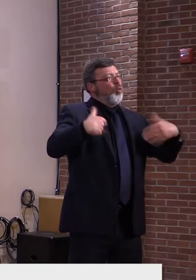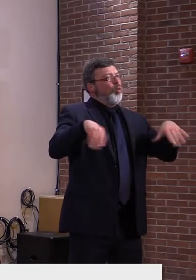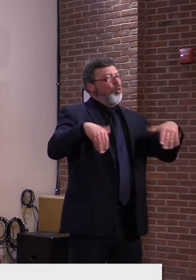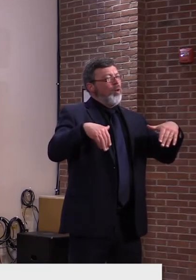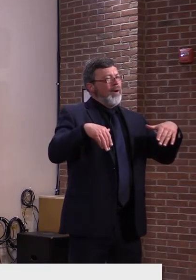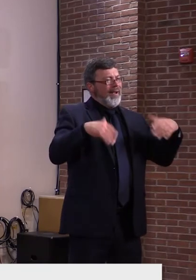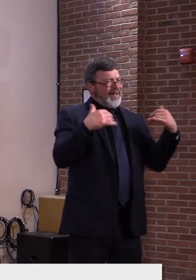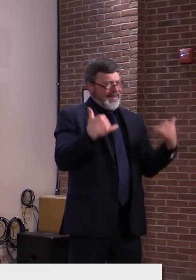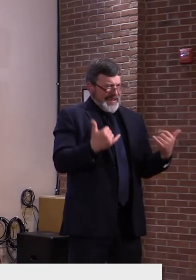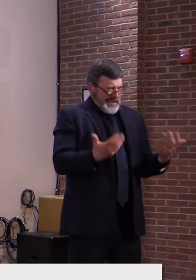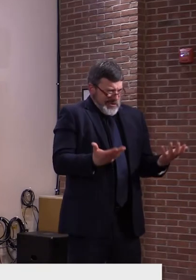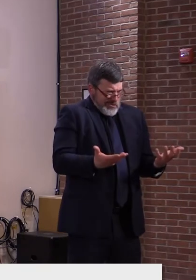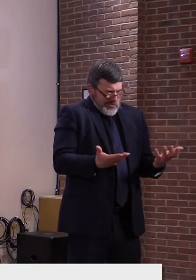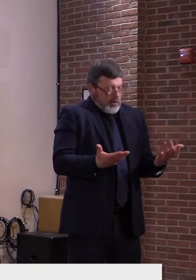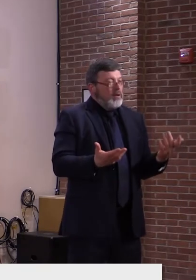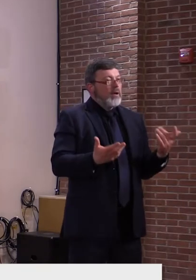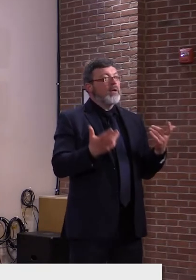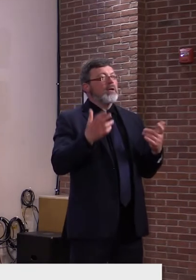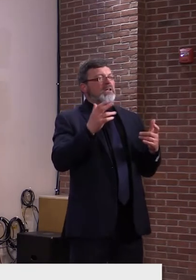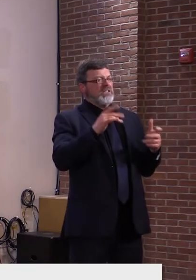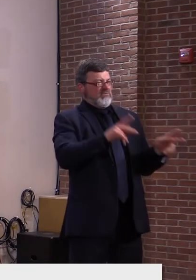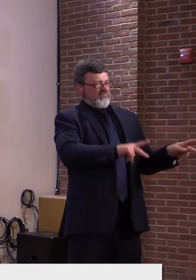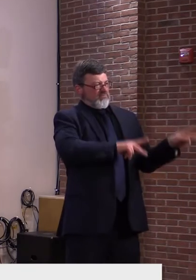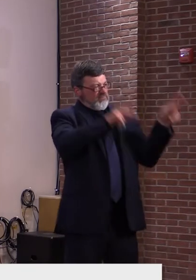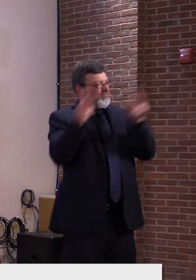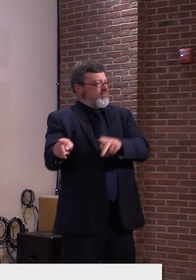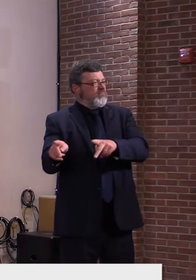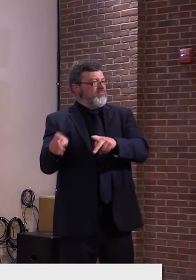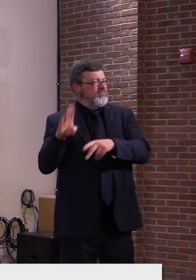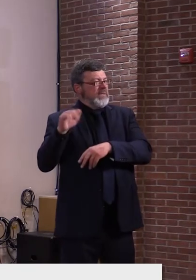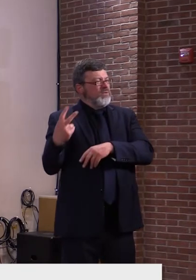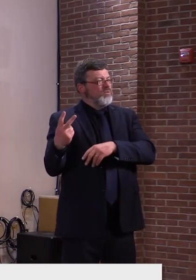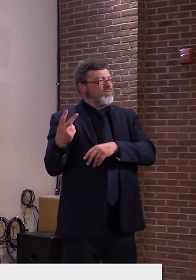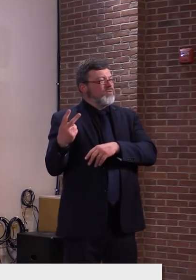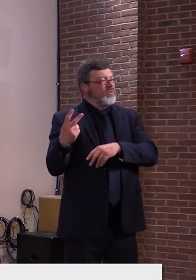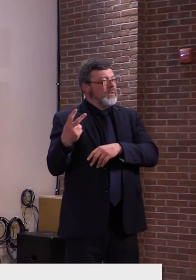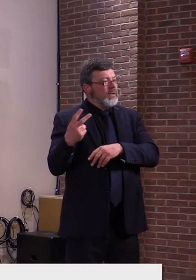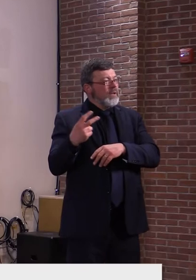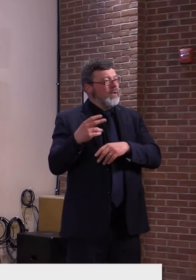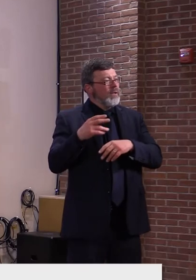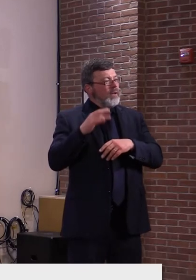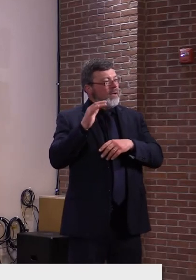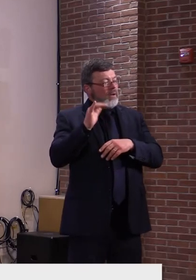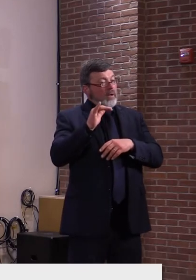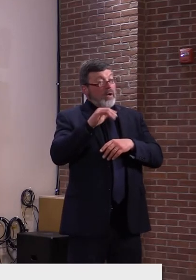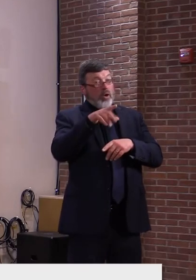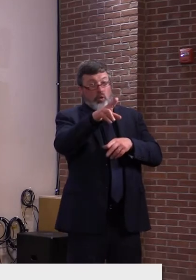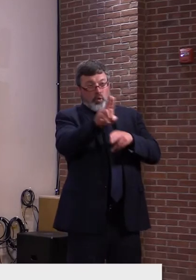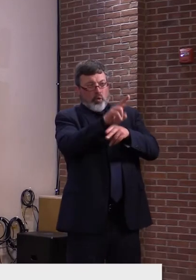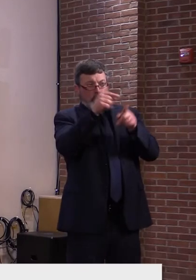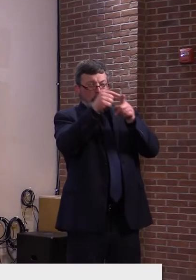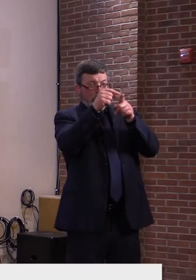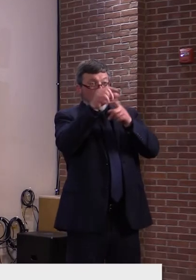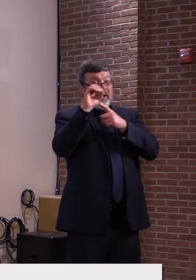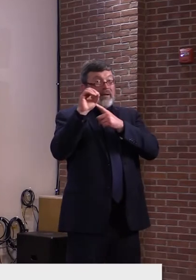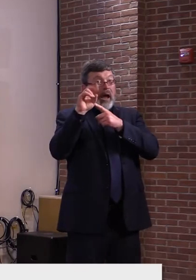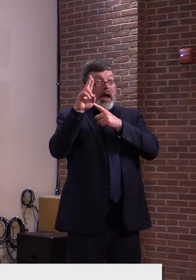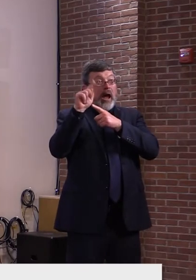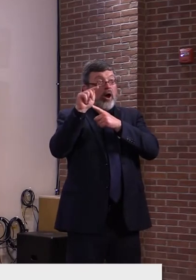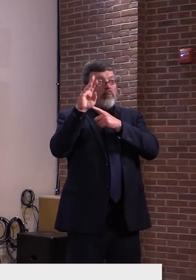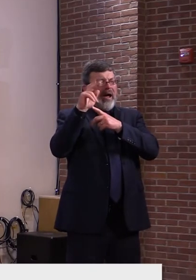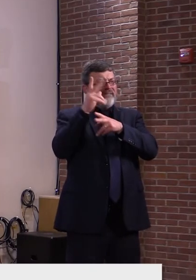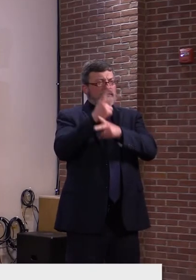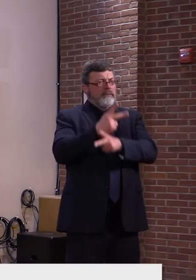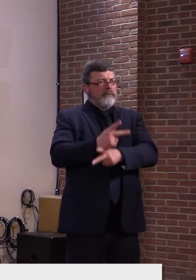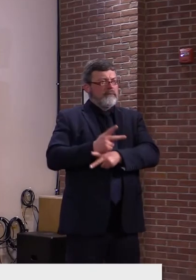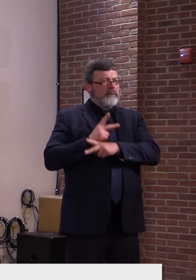And I guess I just caution you not to use the word outbreak too loosely because some of the things are probably clusters of